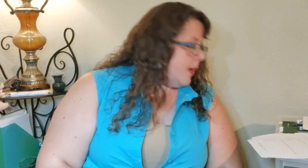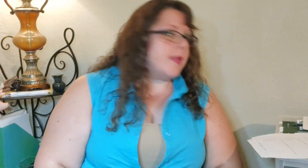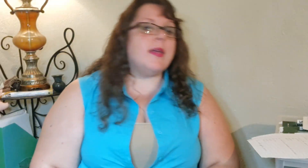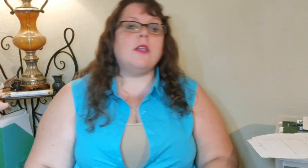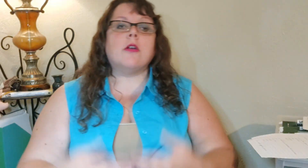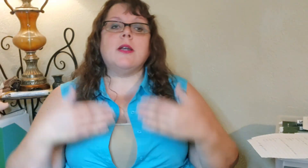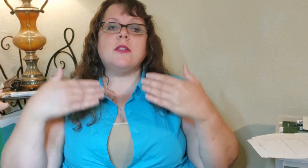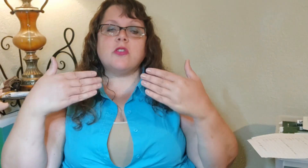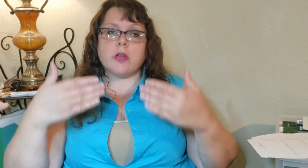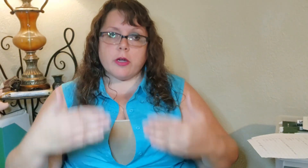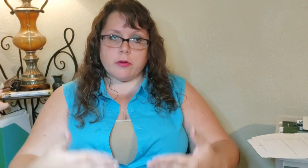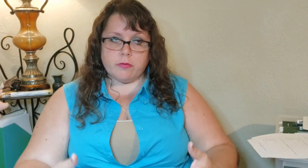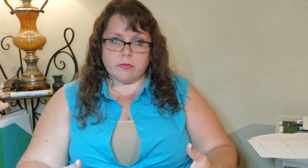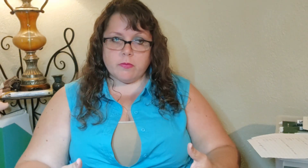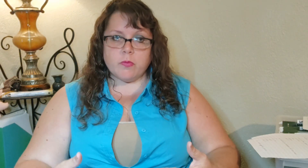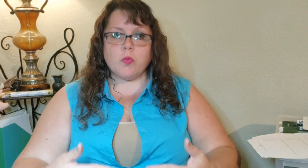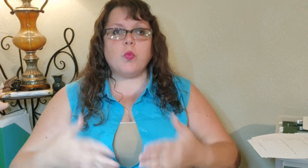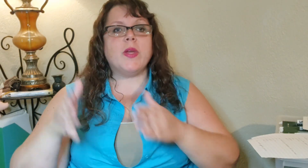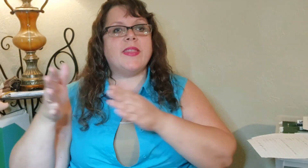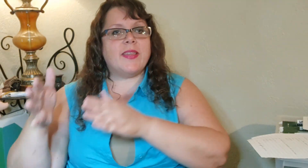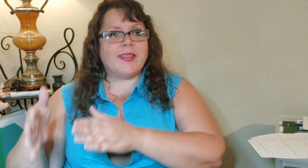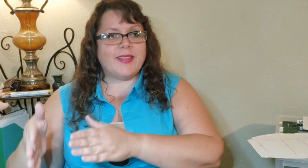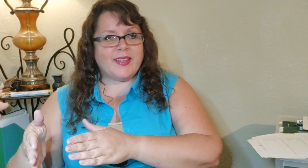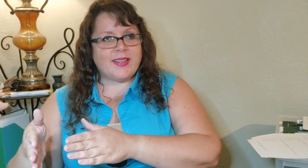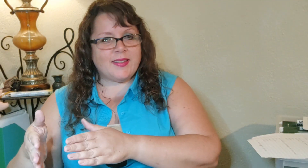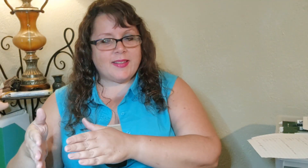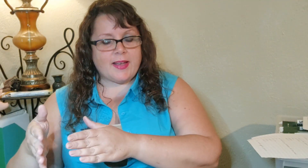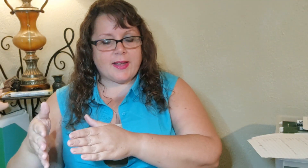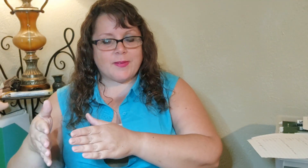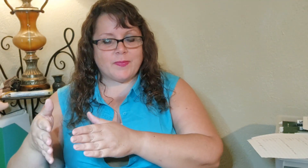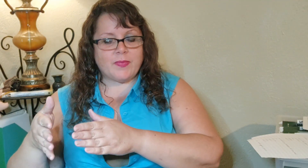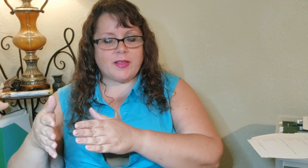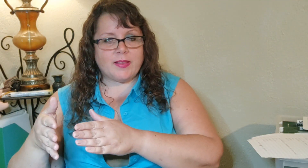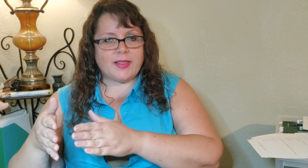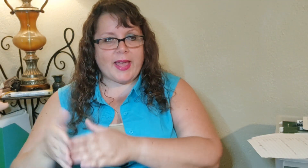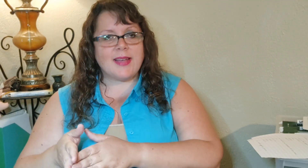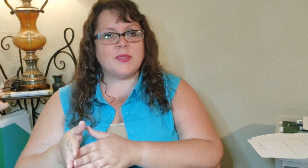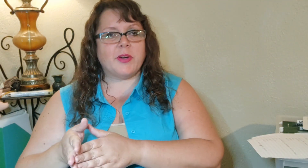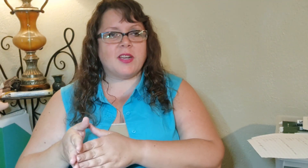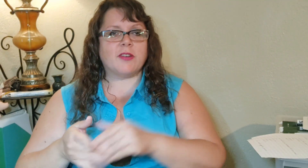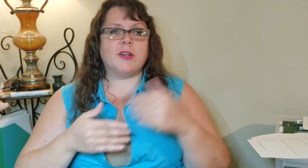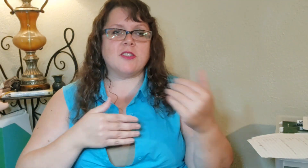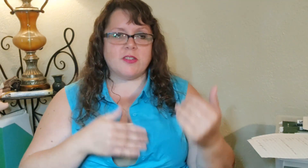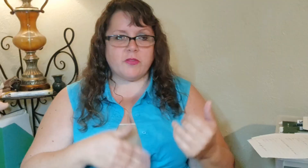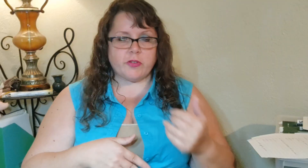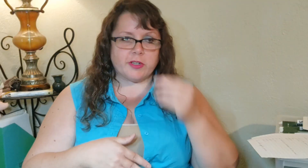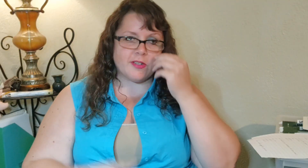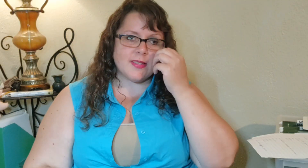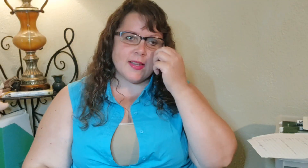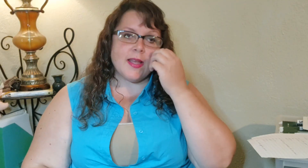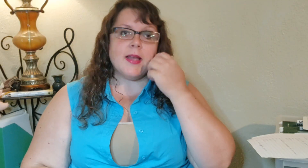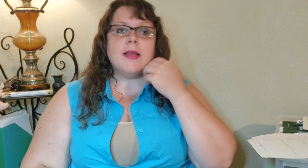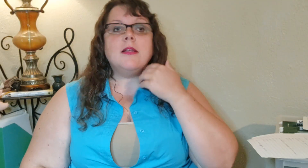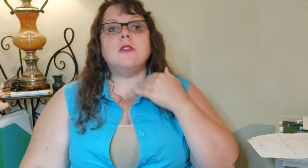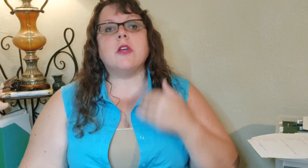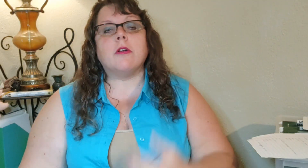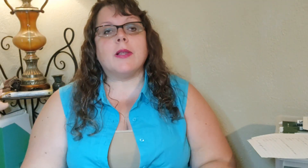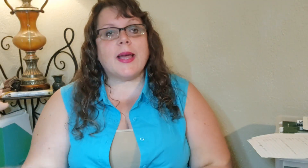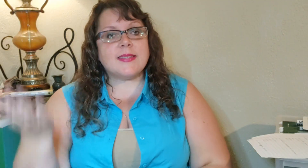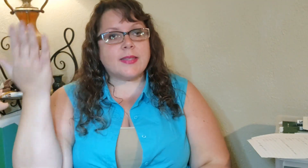And then you're going to start with the last part of the question first. So last